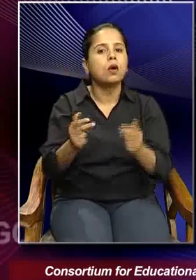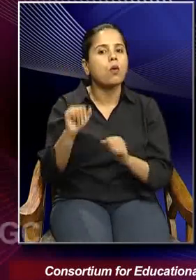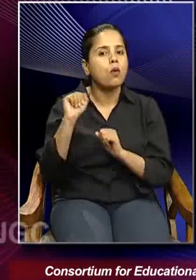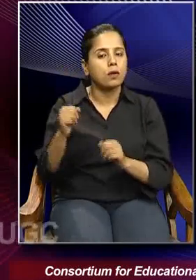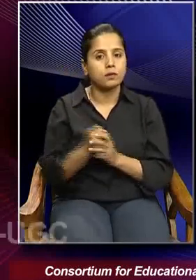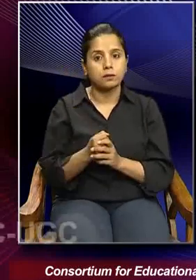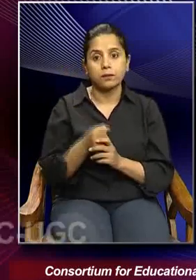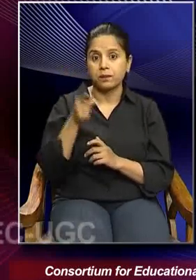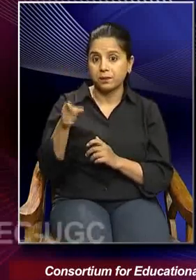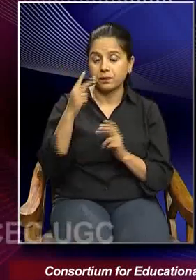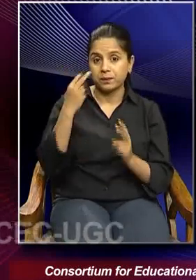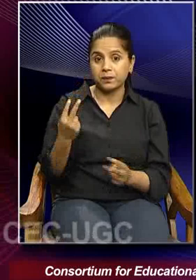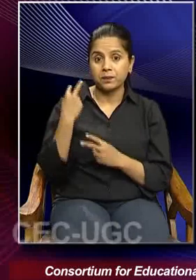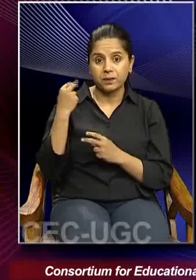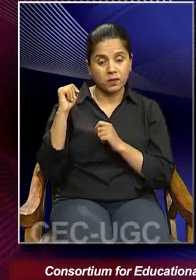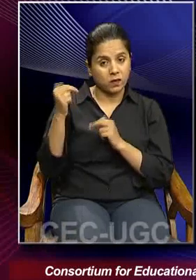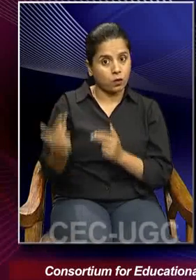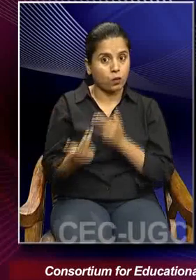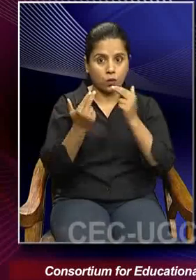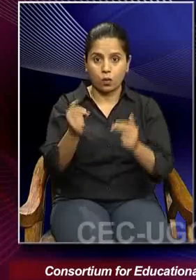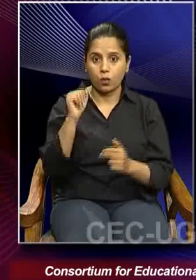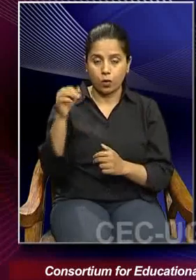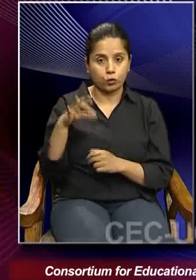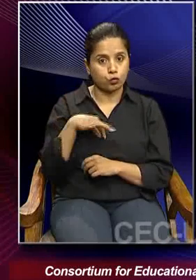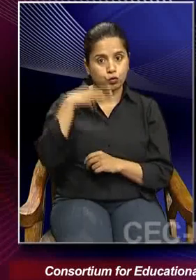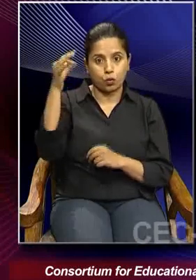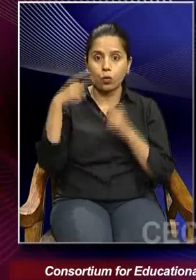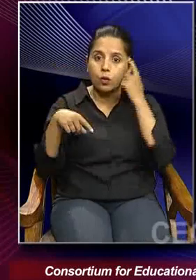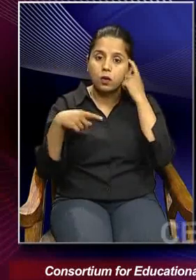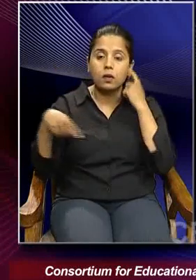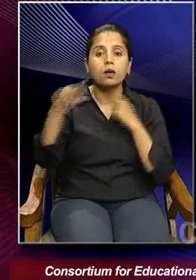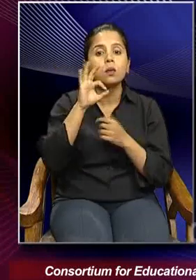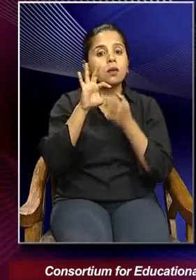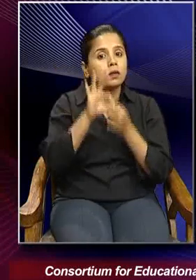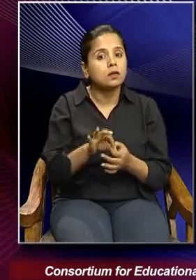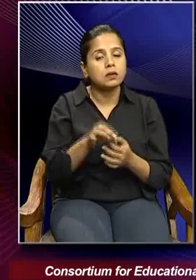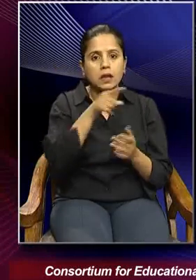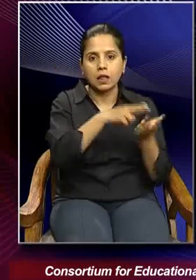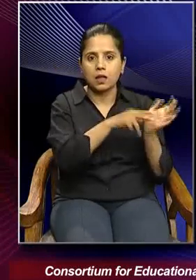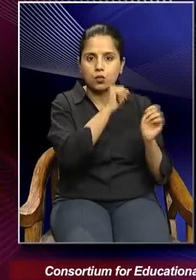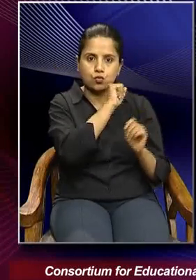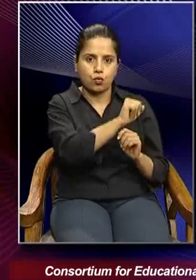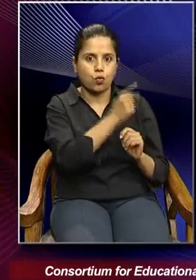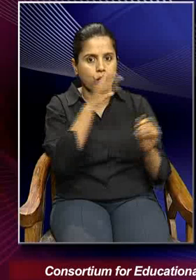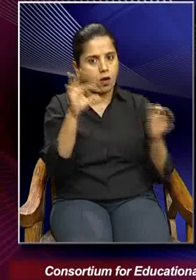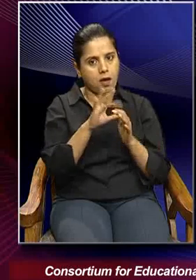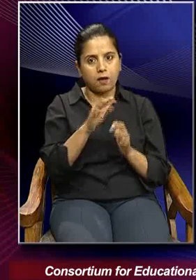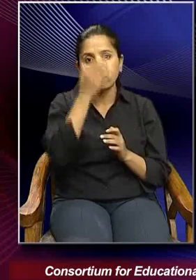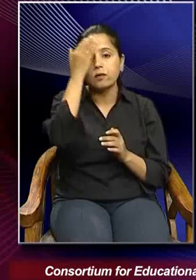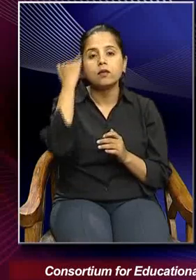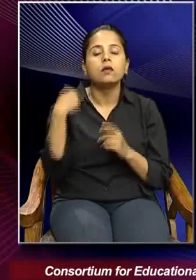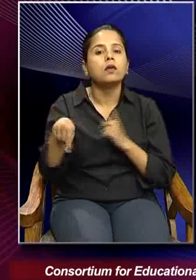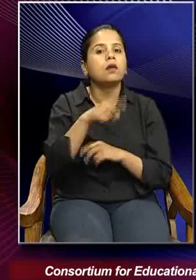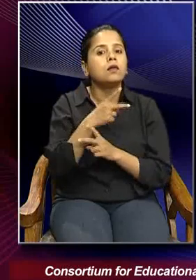It is this reflection of the Purush which comes into the contact with Prakriti, and not the